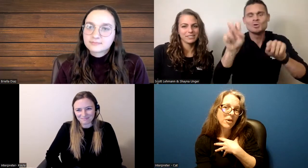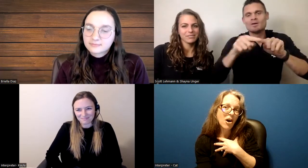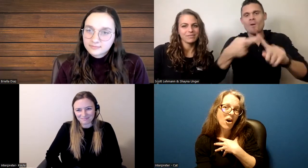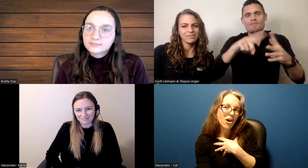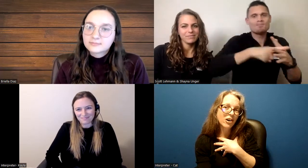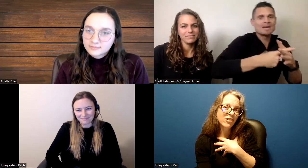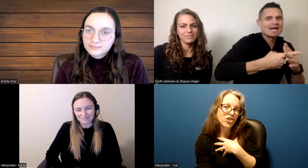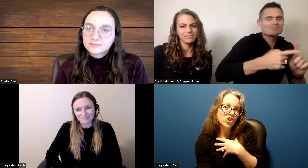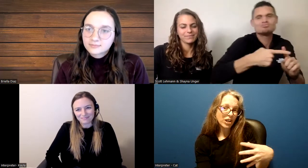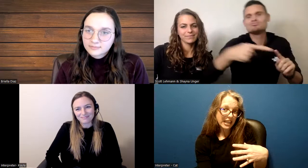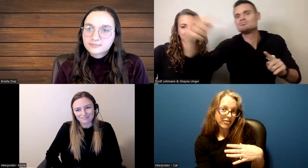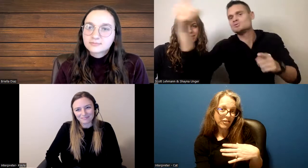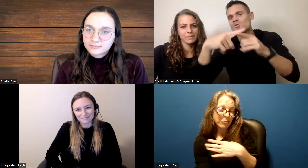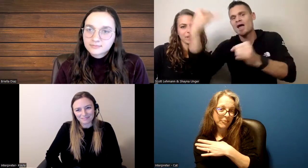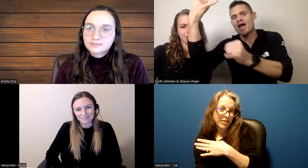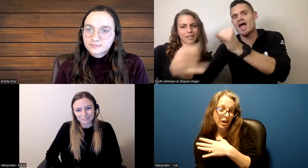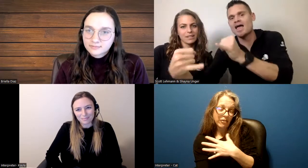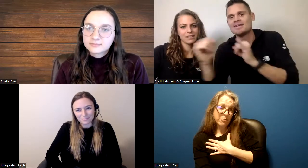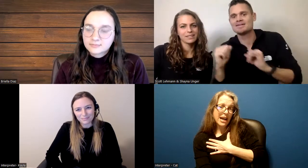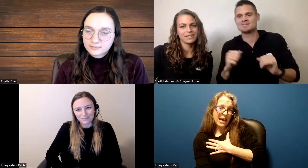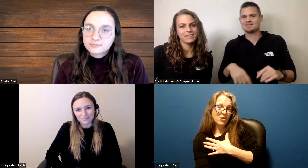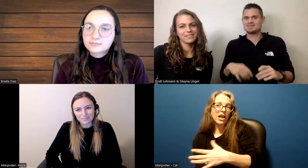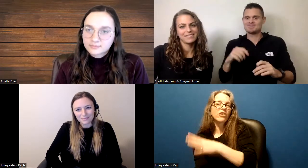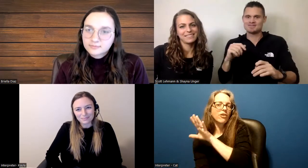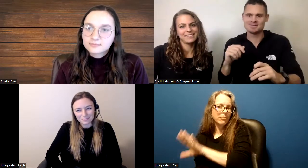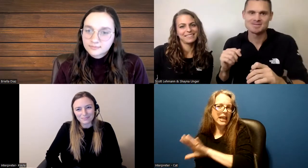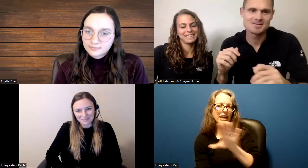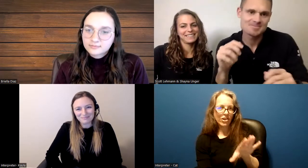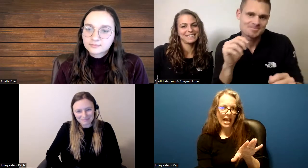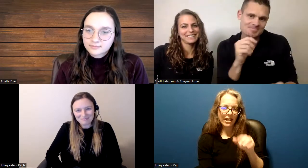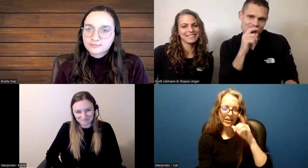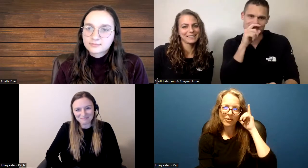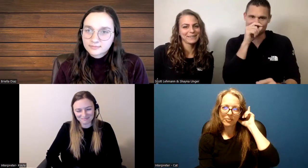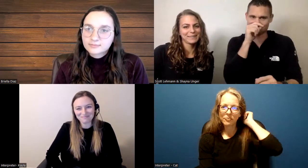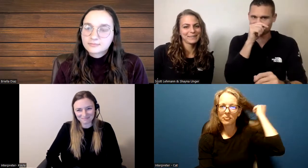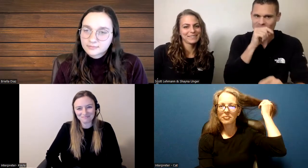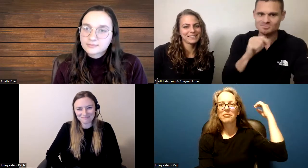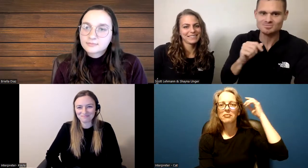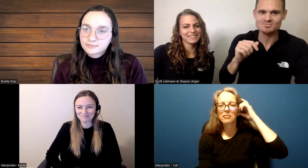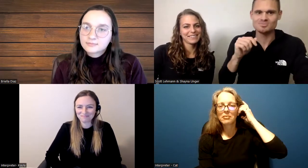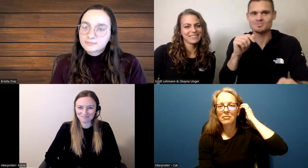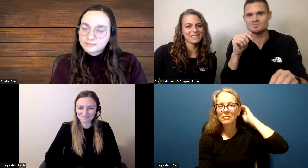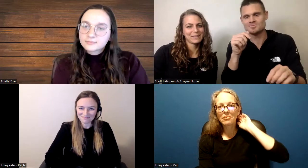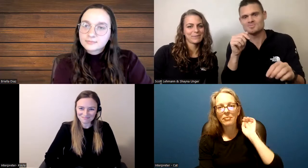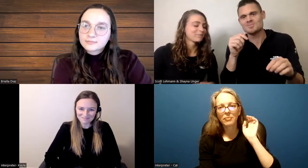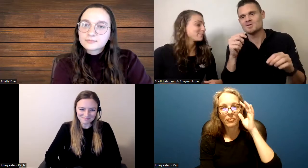up our journey from, you know, from my aspect, from beginning to end.